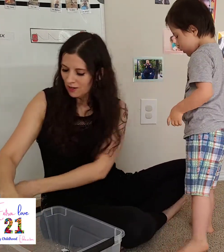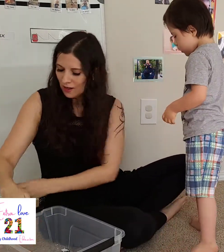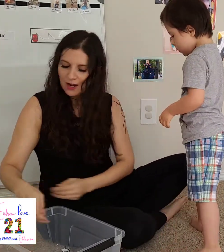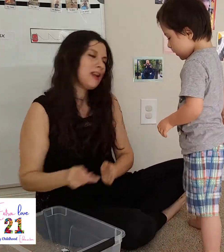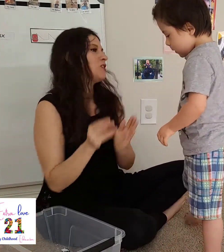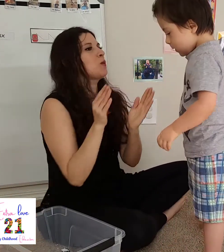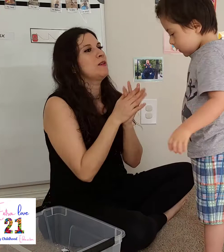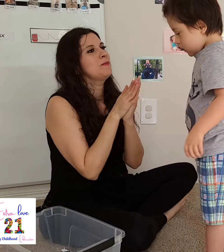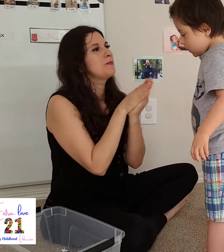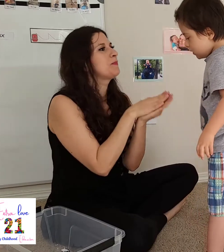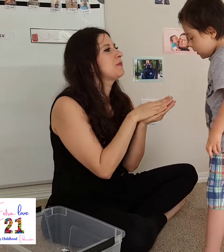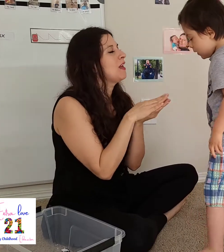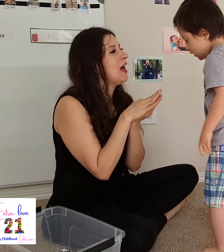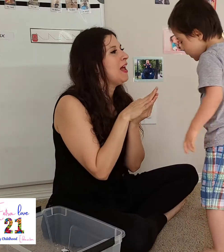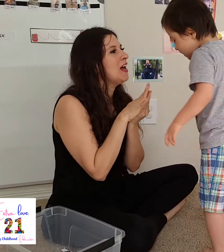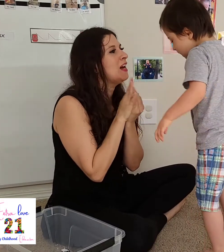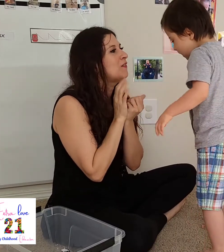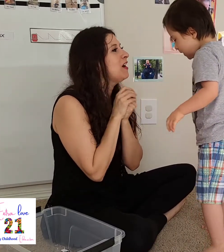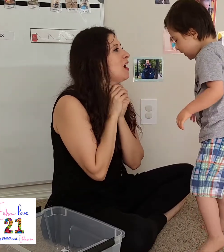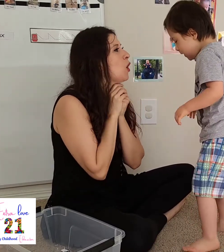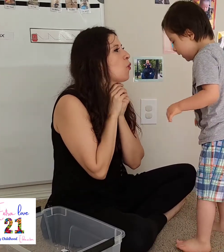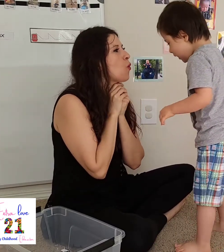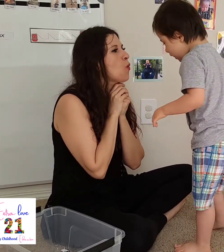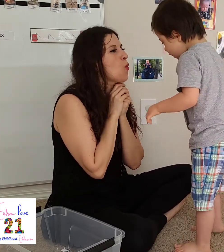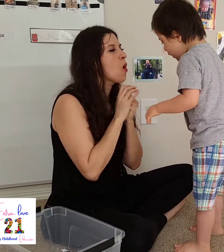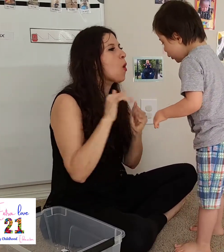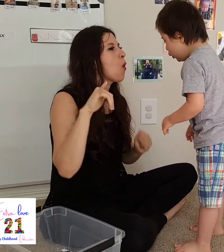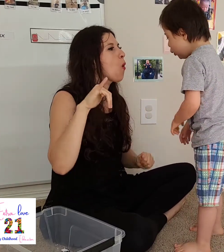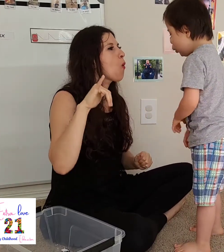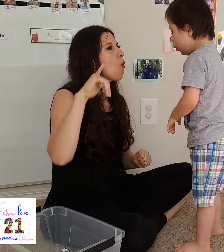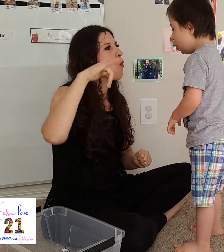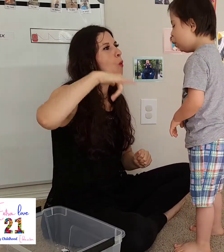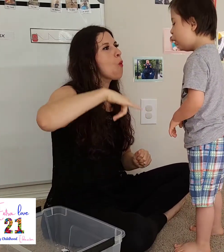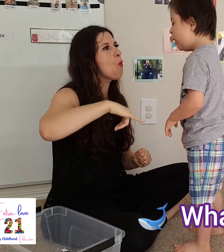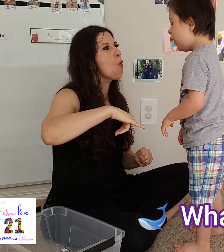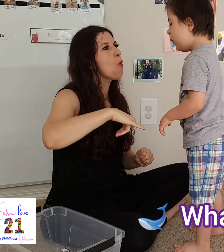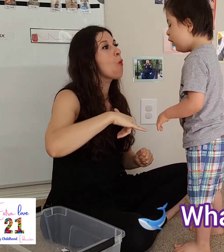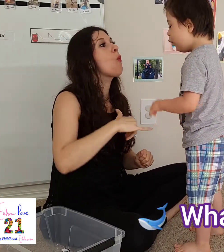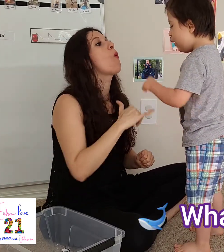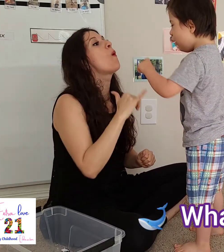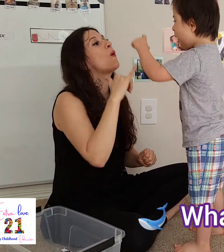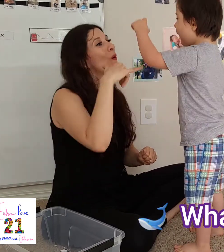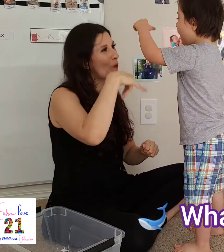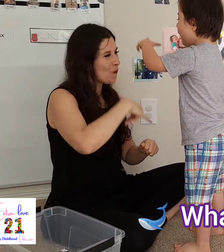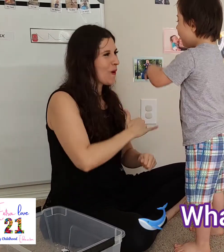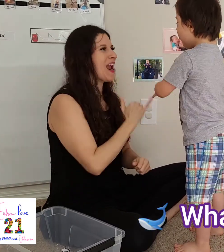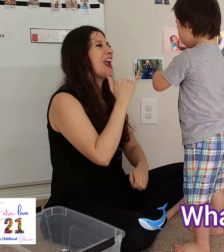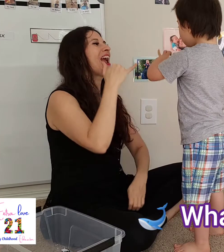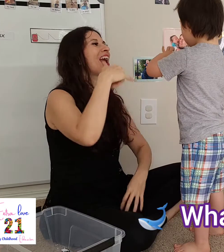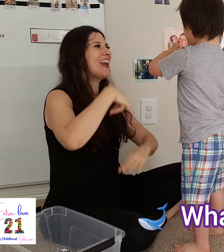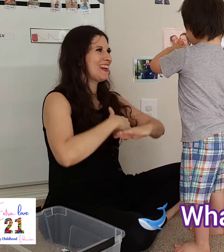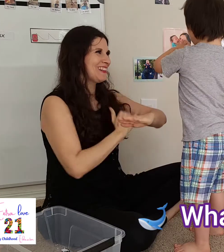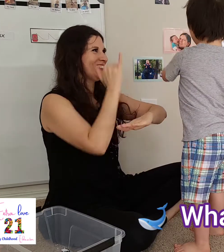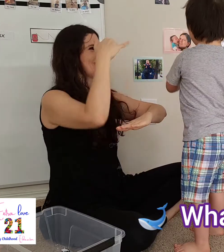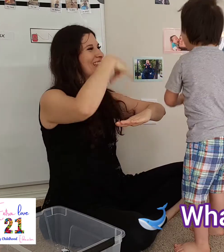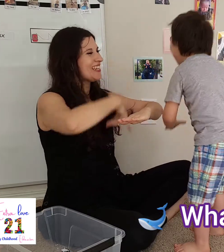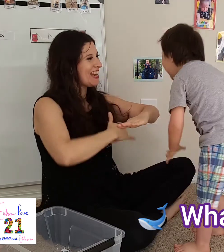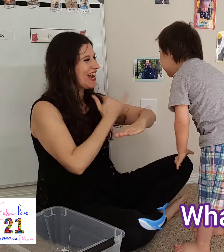Next one. I have a whale. Yeah,